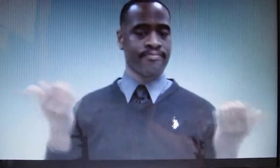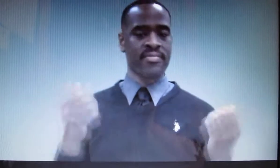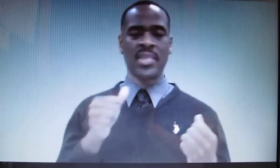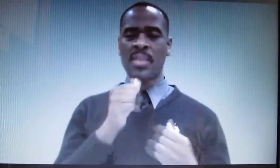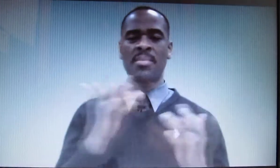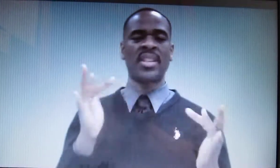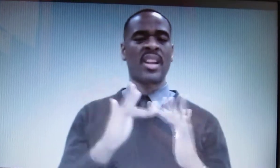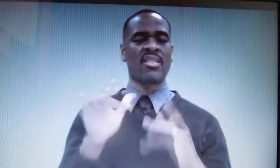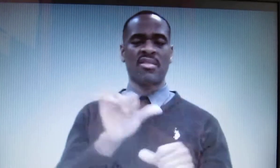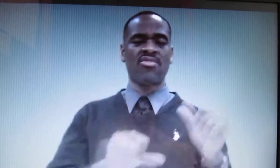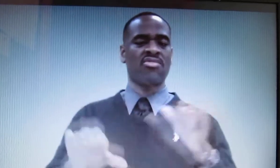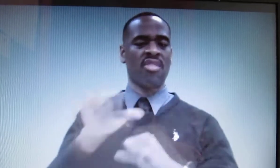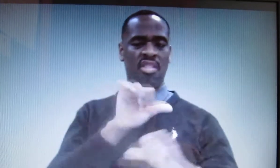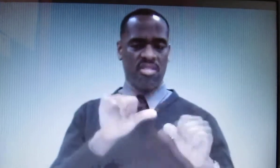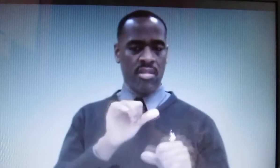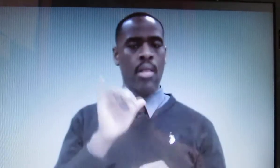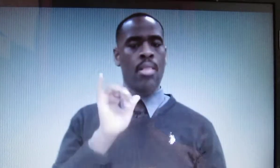use different states, different regions.